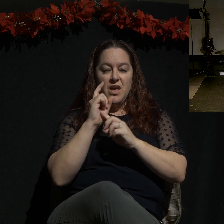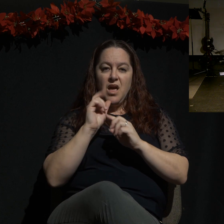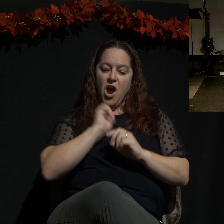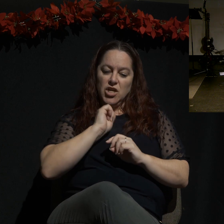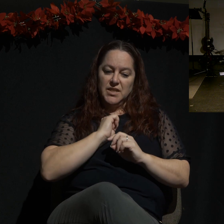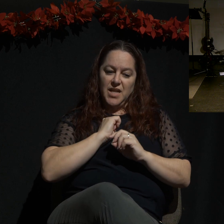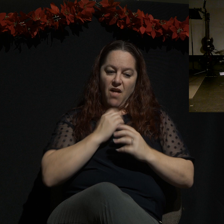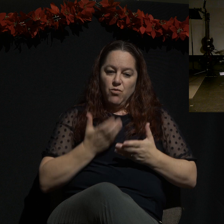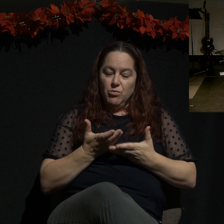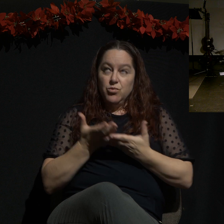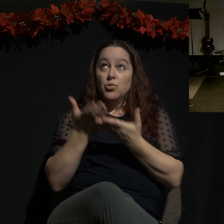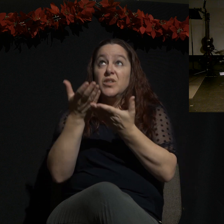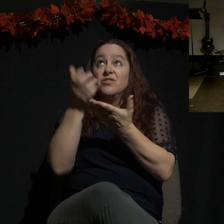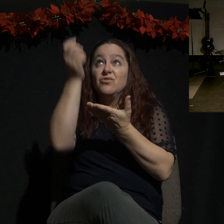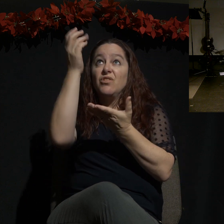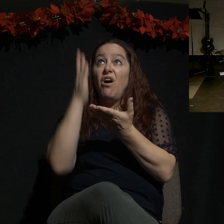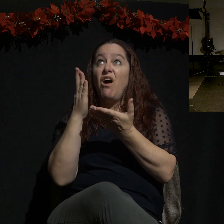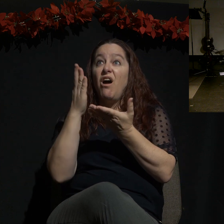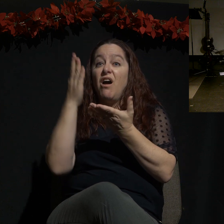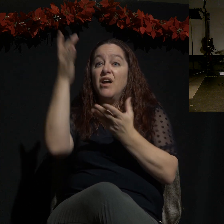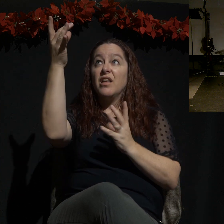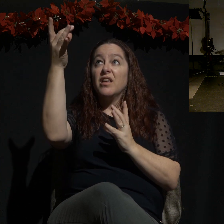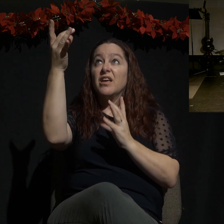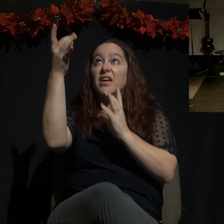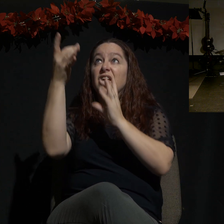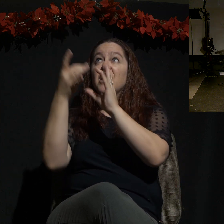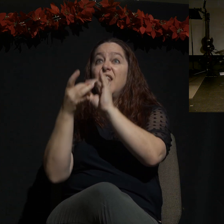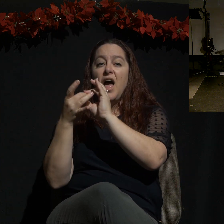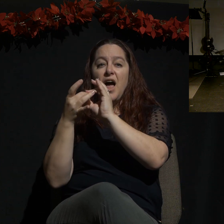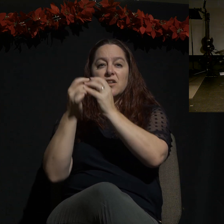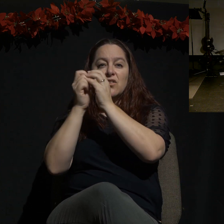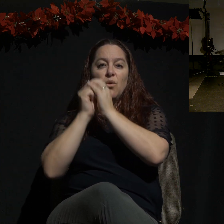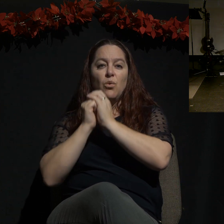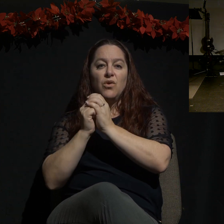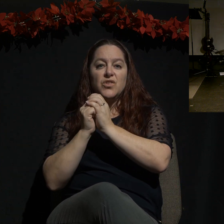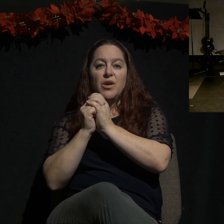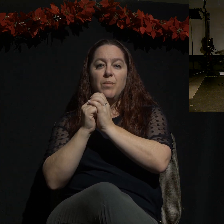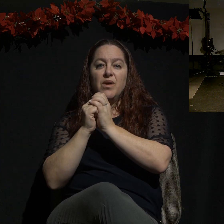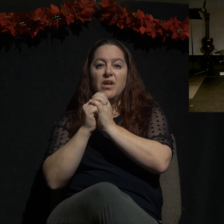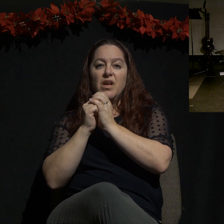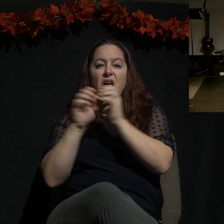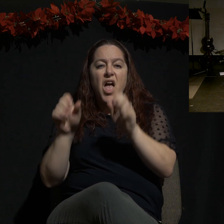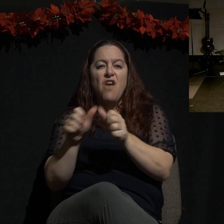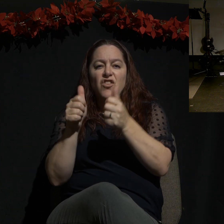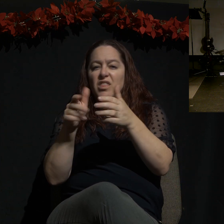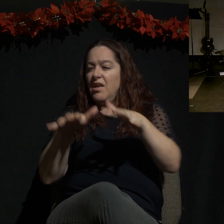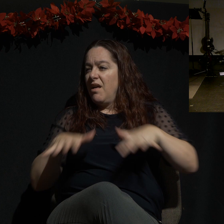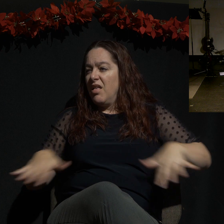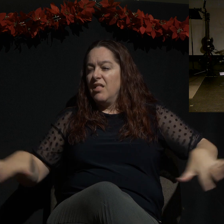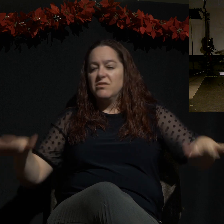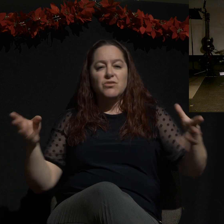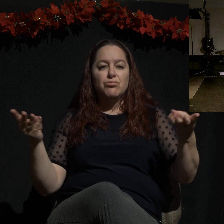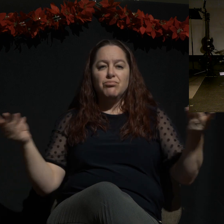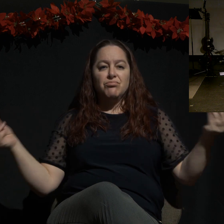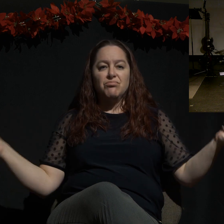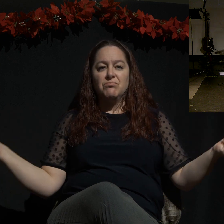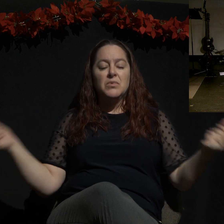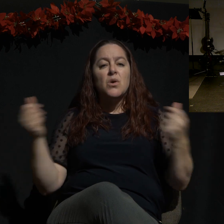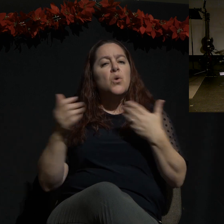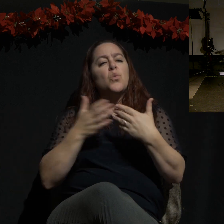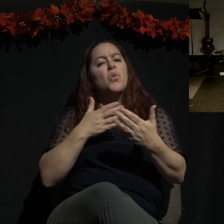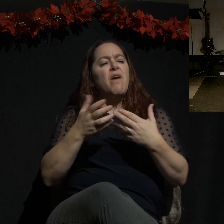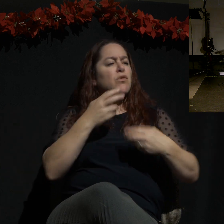when we connect with him in a time of worship, everything else falls away.